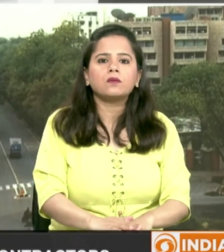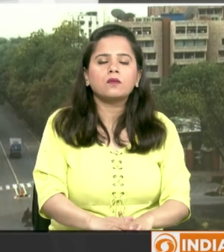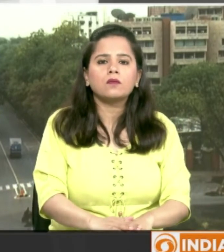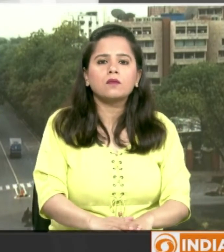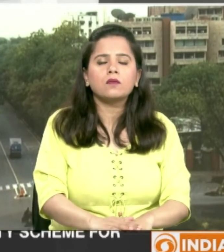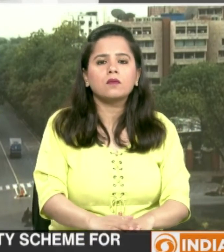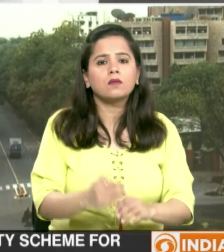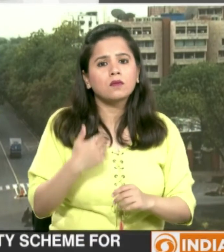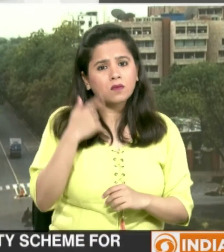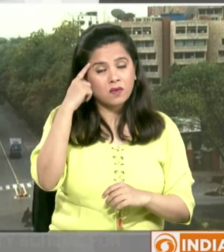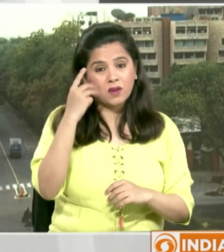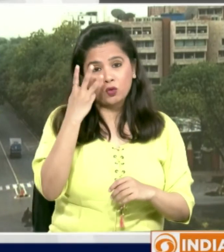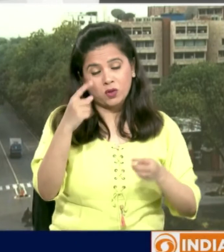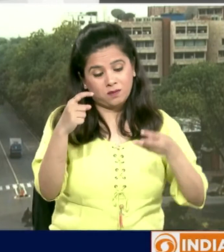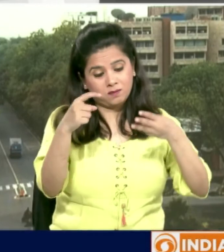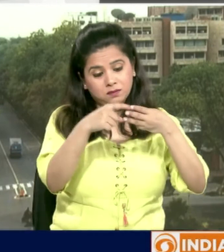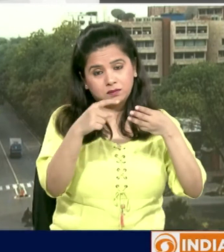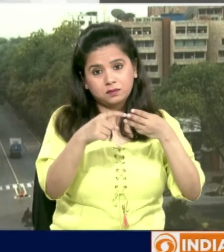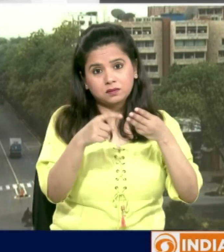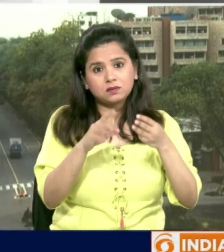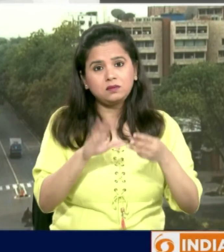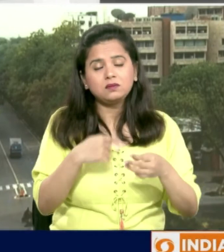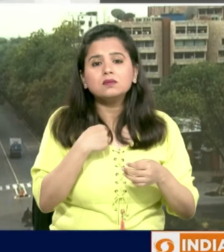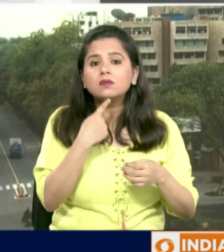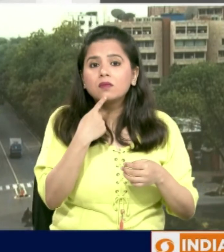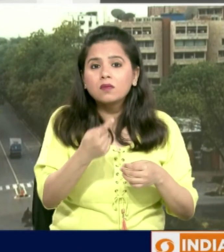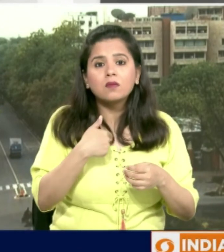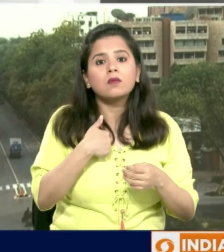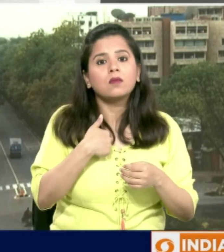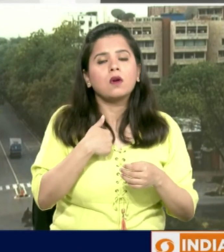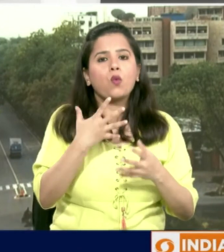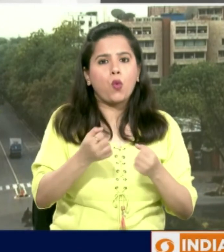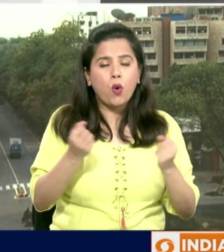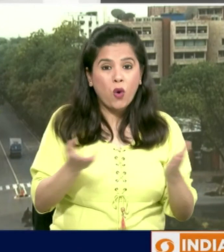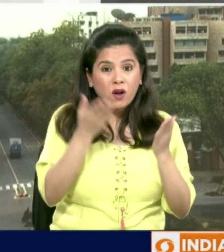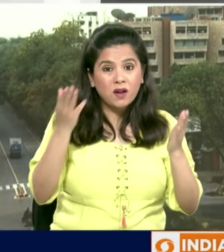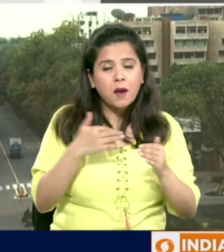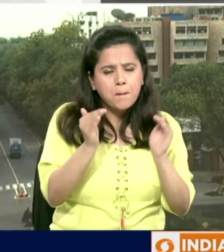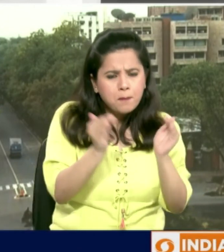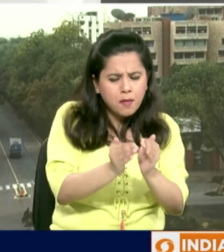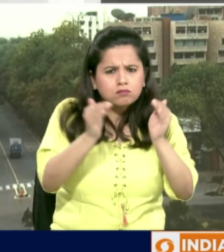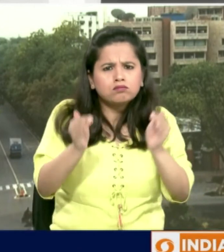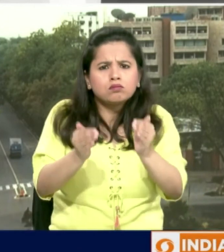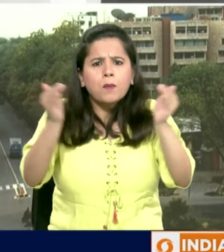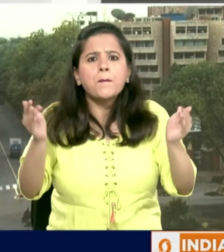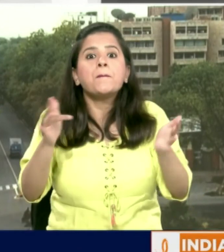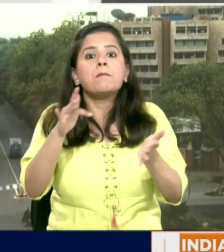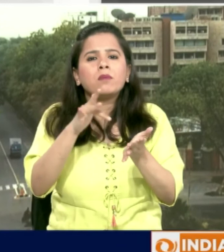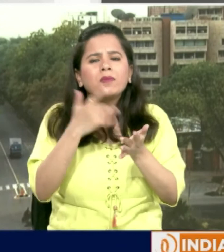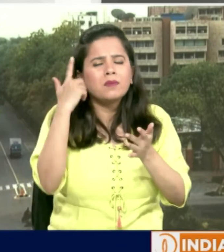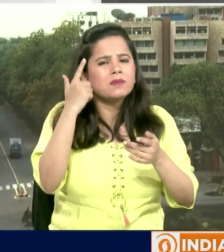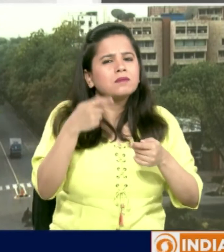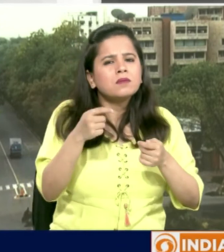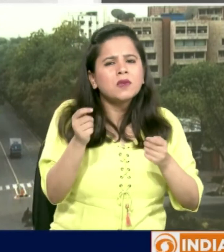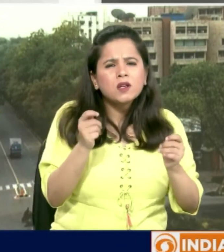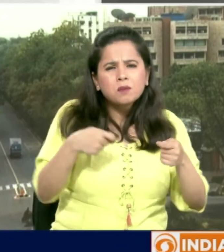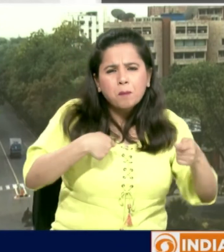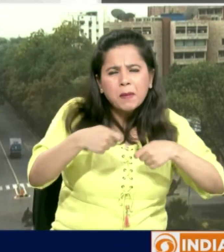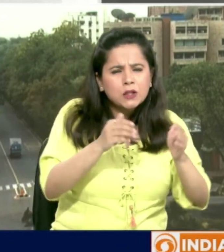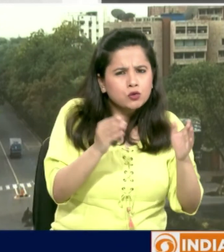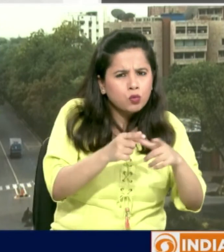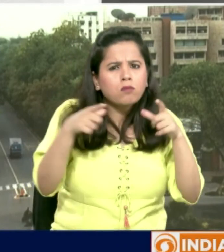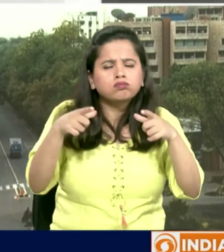15 different measures, 6 of which pertain to the micro, small and medium enterprises. 2